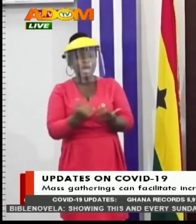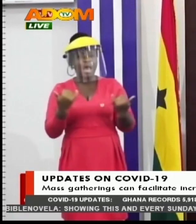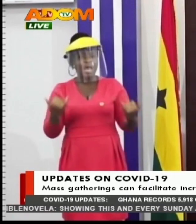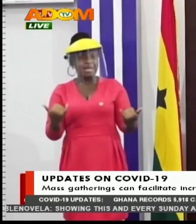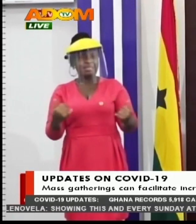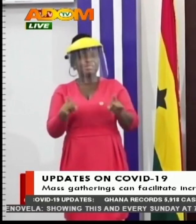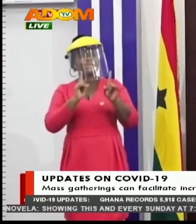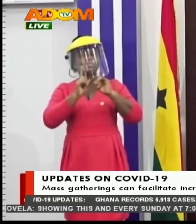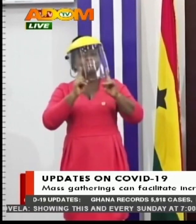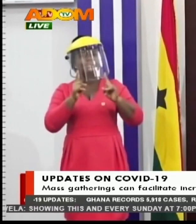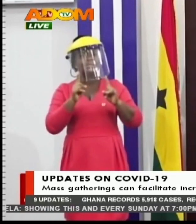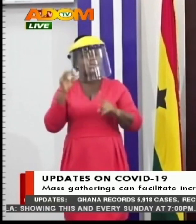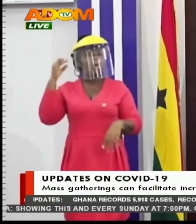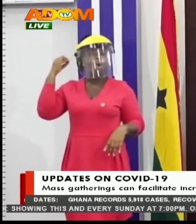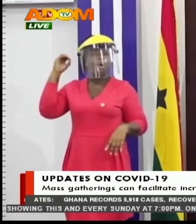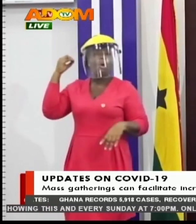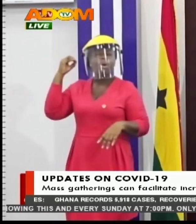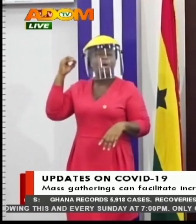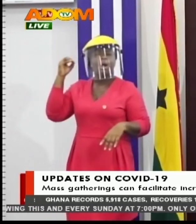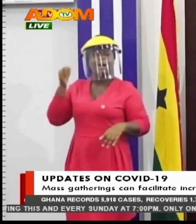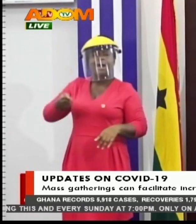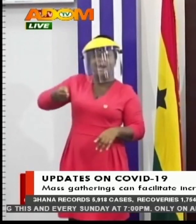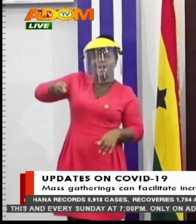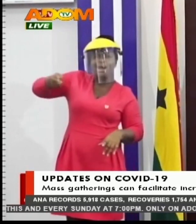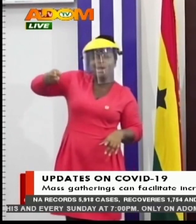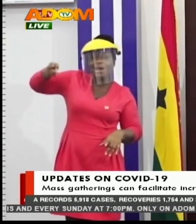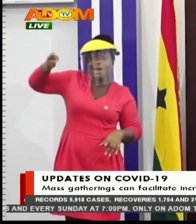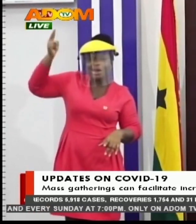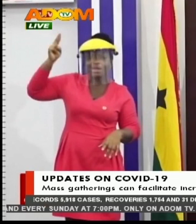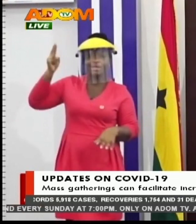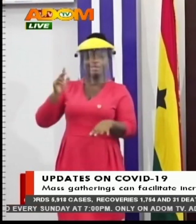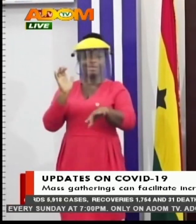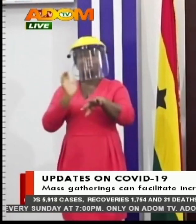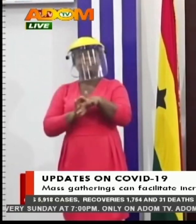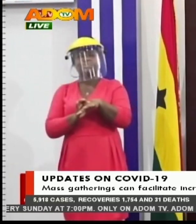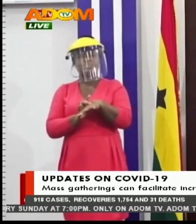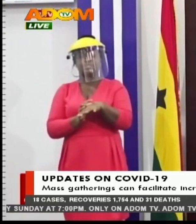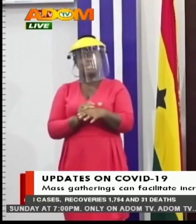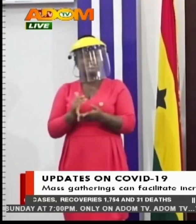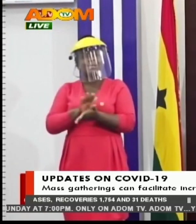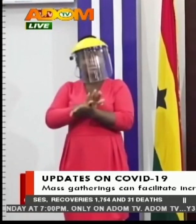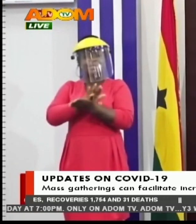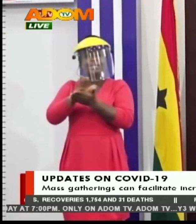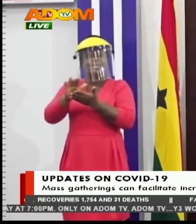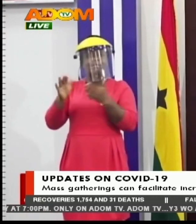to Obuasi to look at the situation on the ground. What are the predisposing factors?